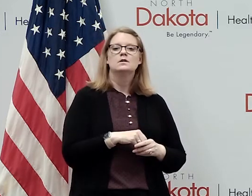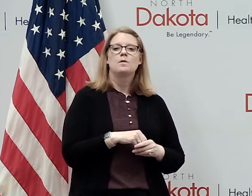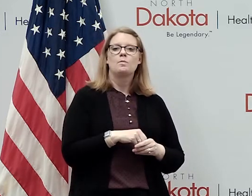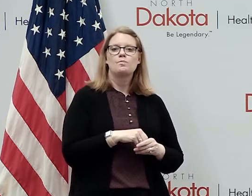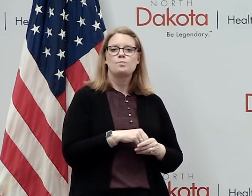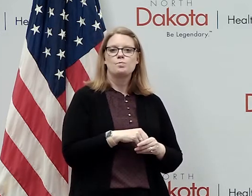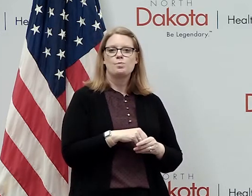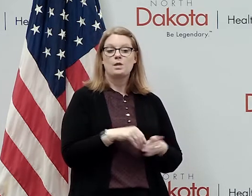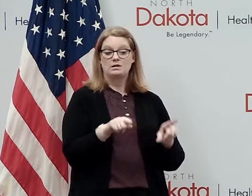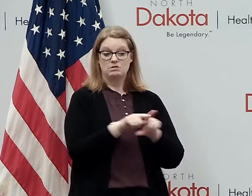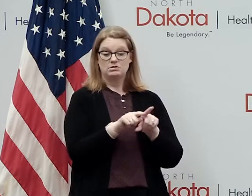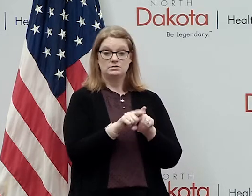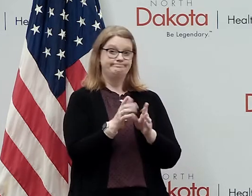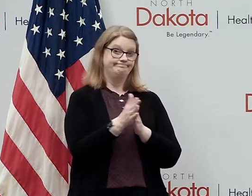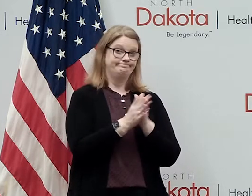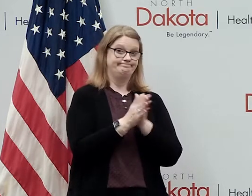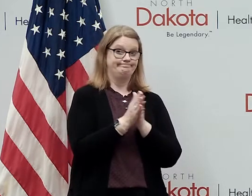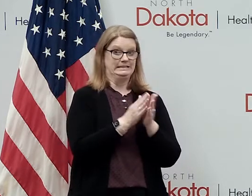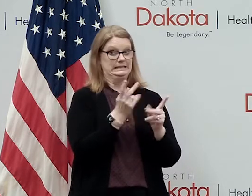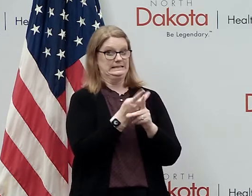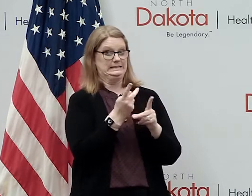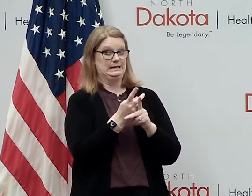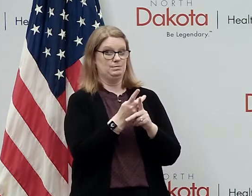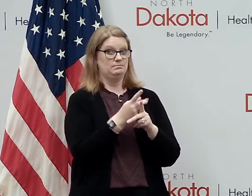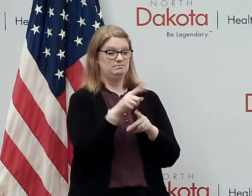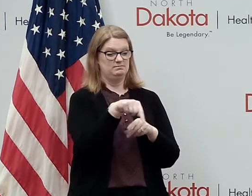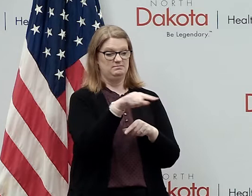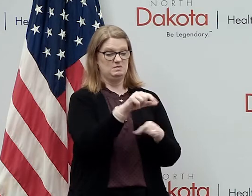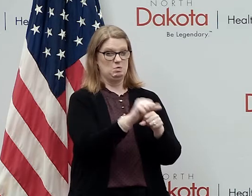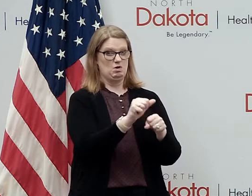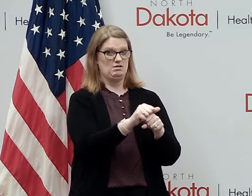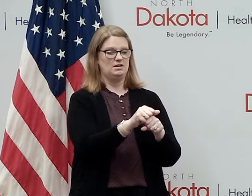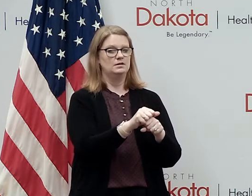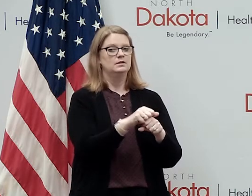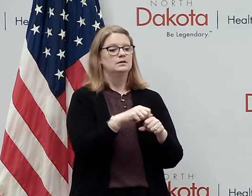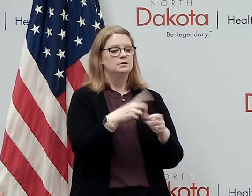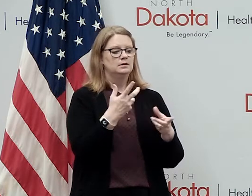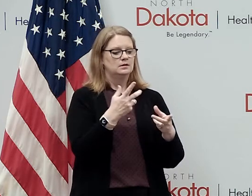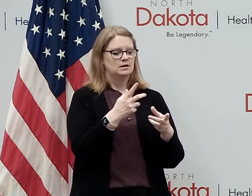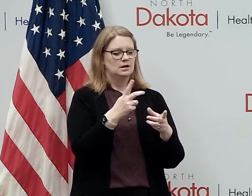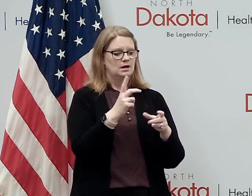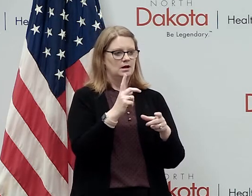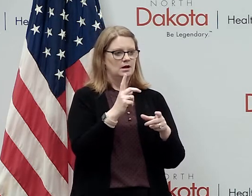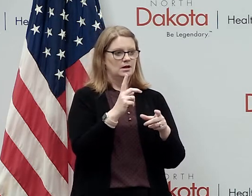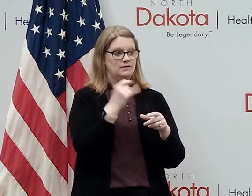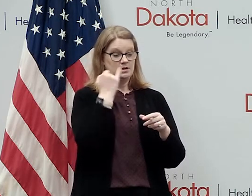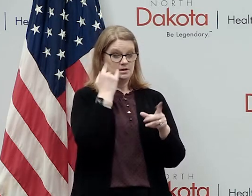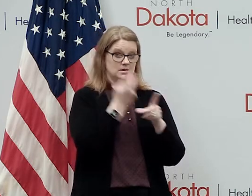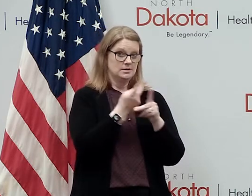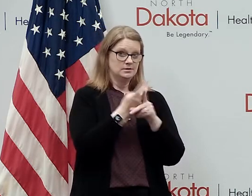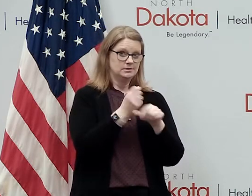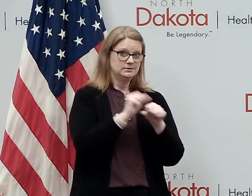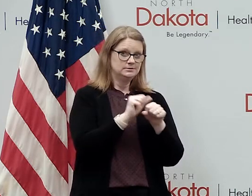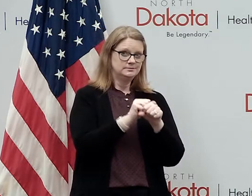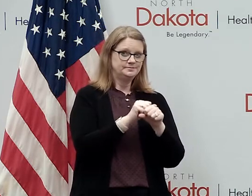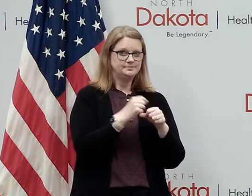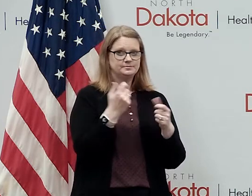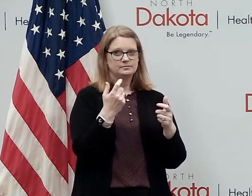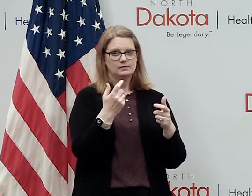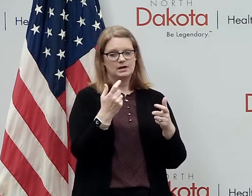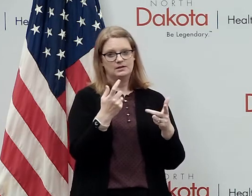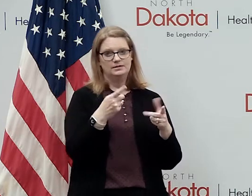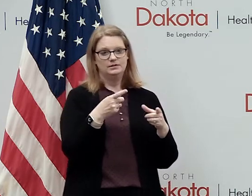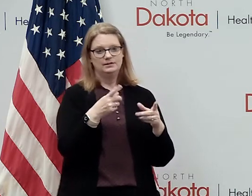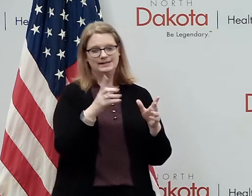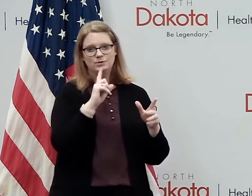as an incentive for keeping those employees on payroll, if you kept employees on your payroll, even during a time when you might have been closed,